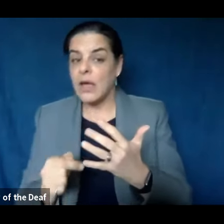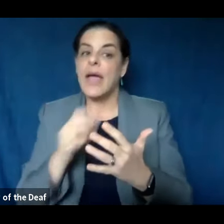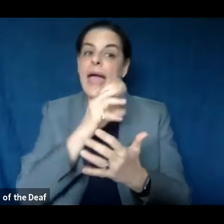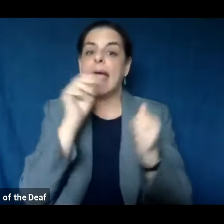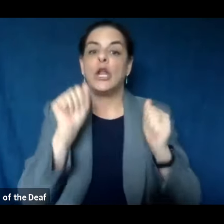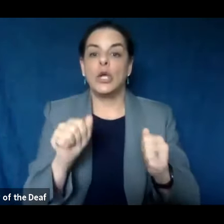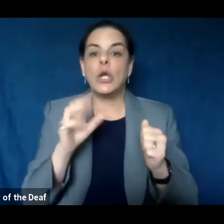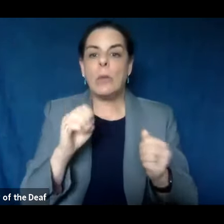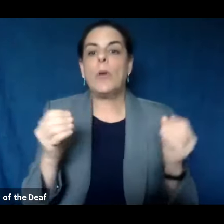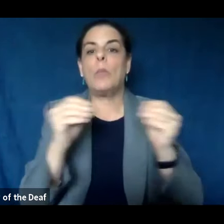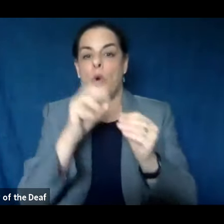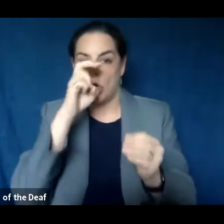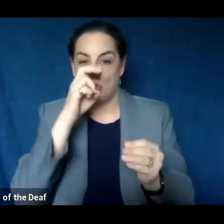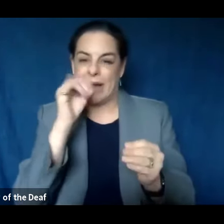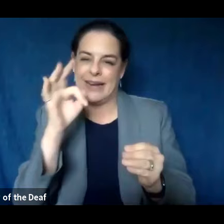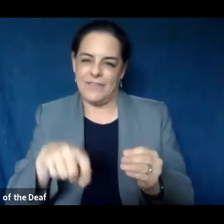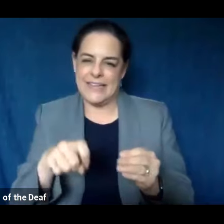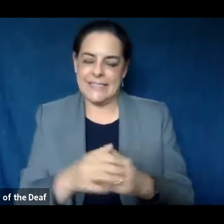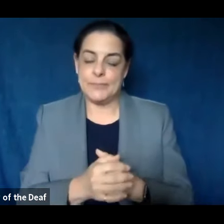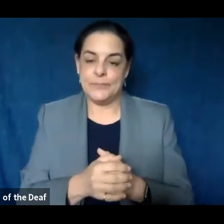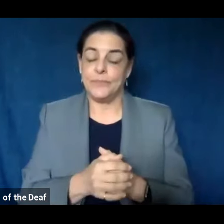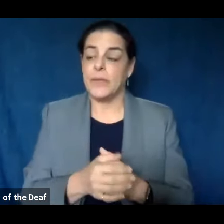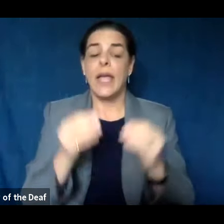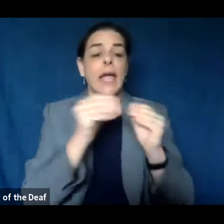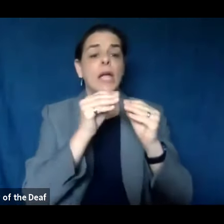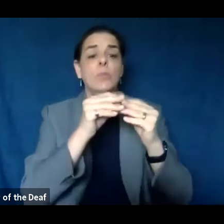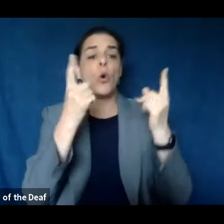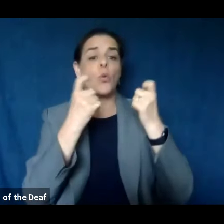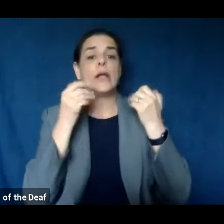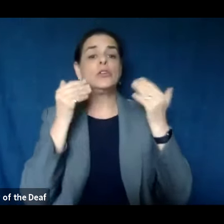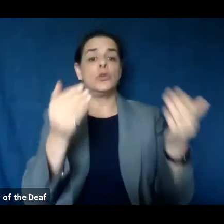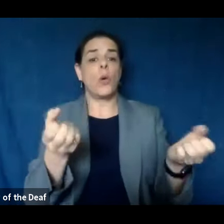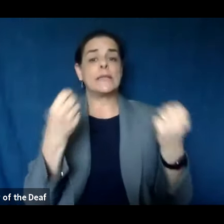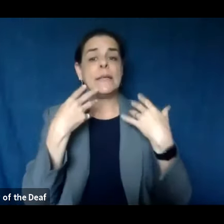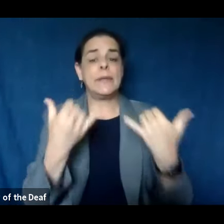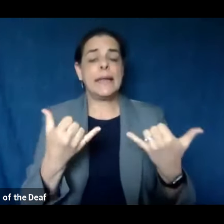needed. Any other questions? Please go ahead and submit them now.